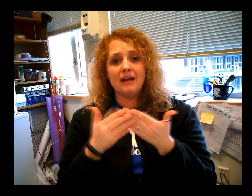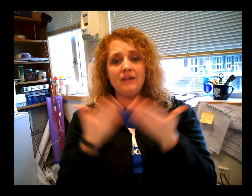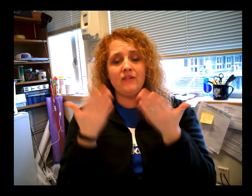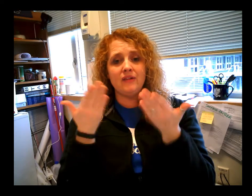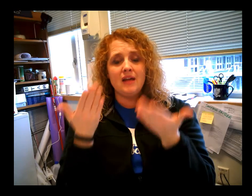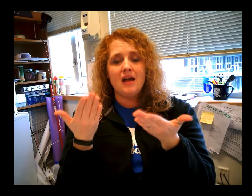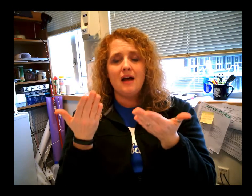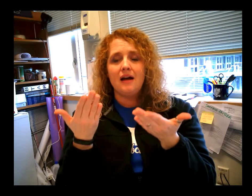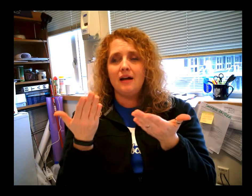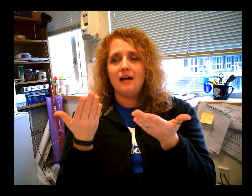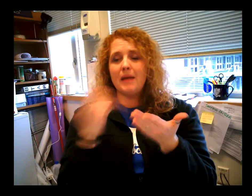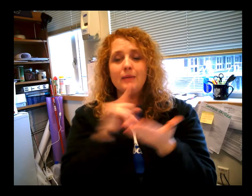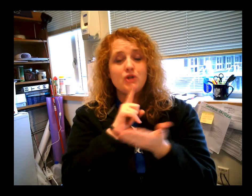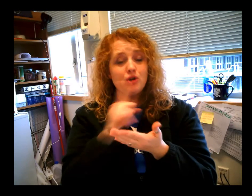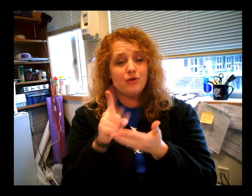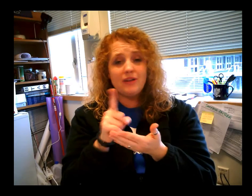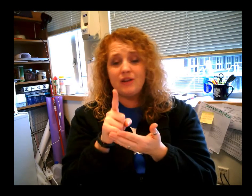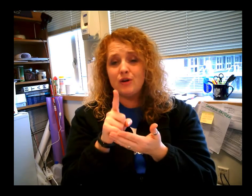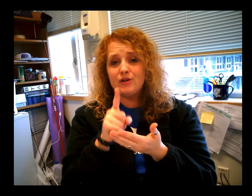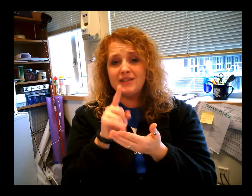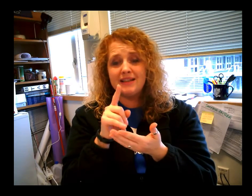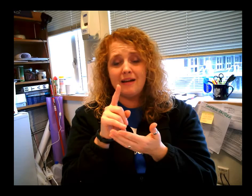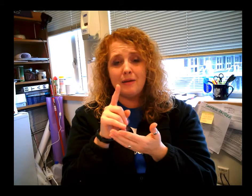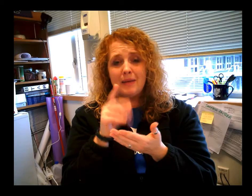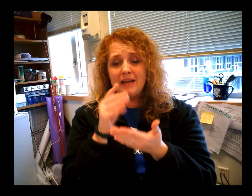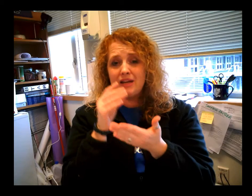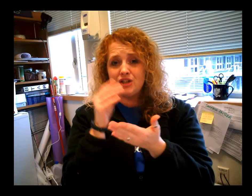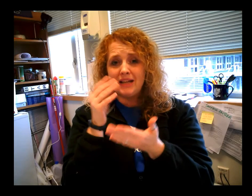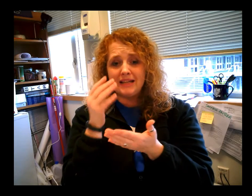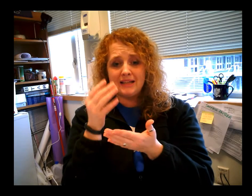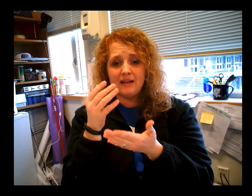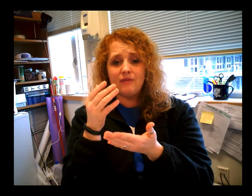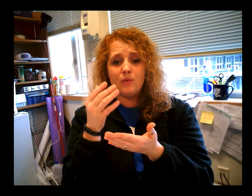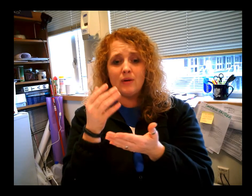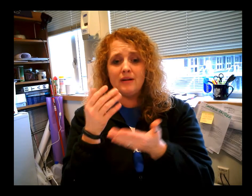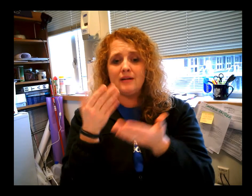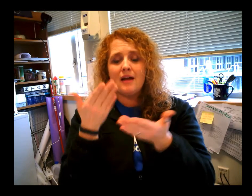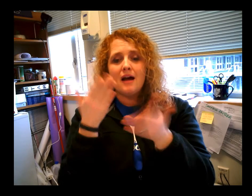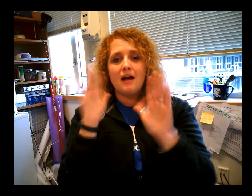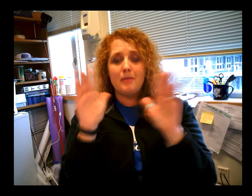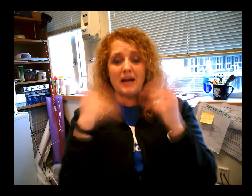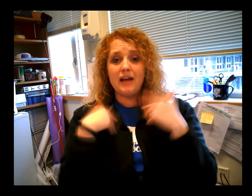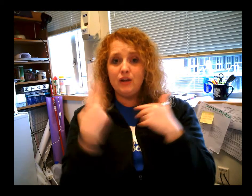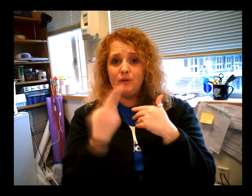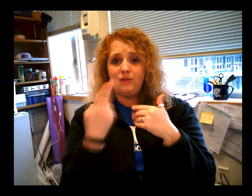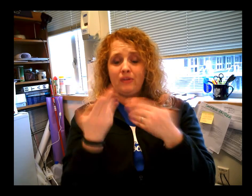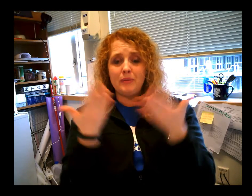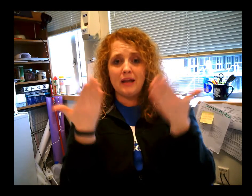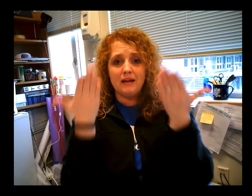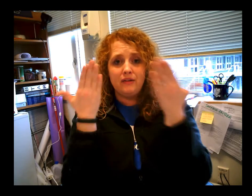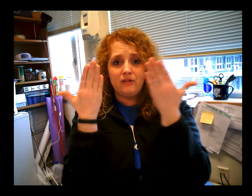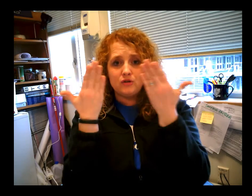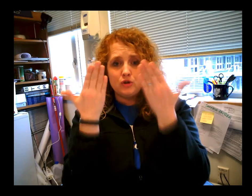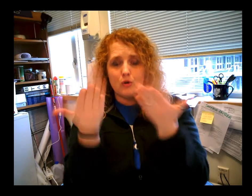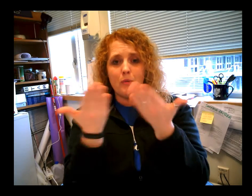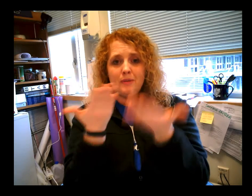supplies. I'm sure that there's an initialized sign for it, but I use supplies. 2 open